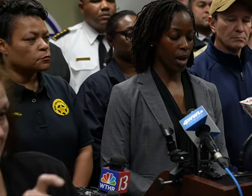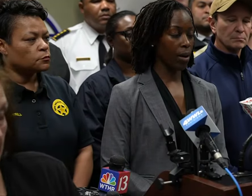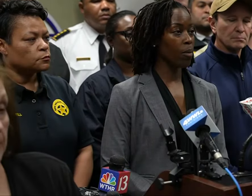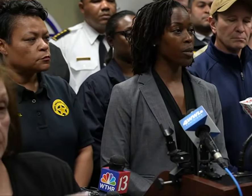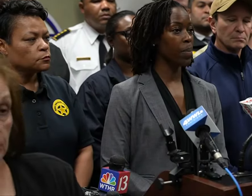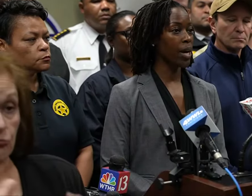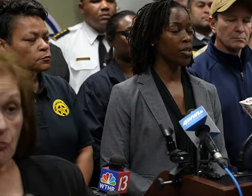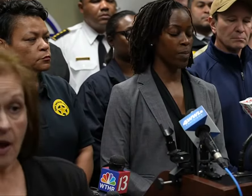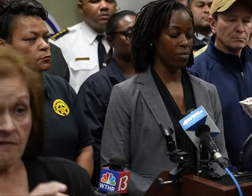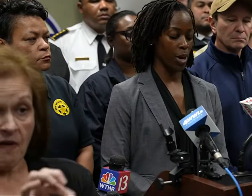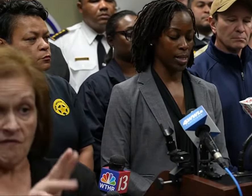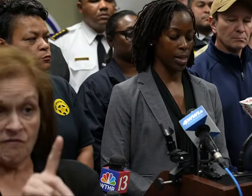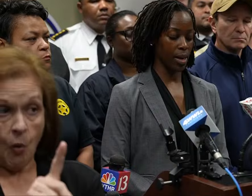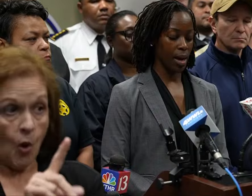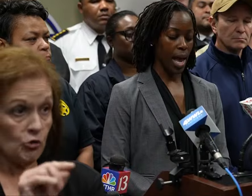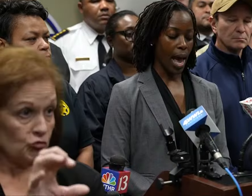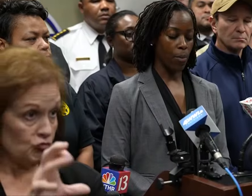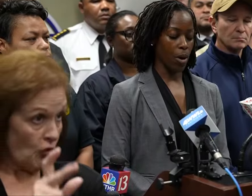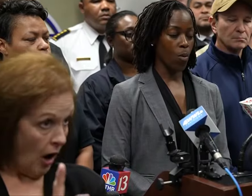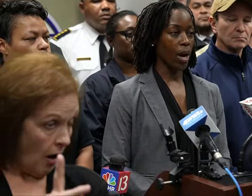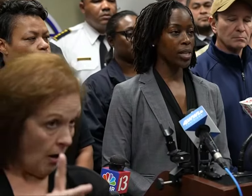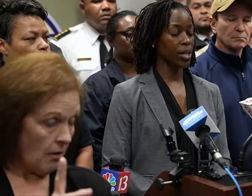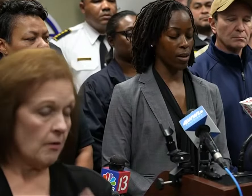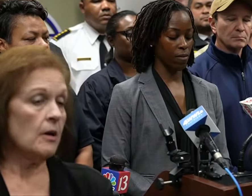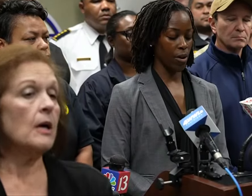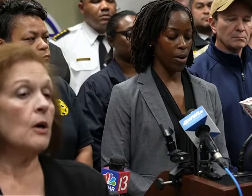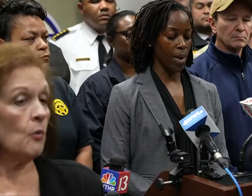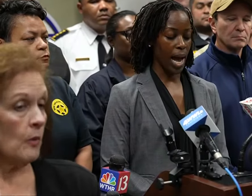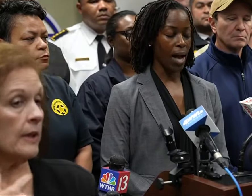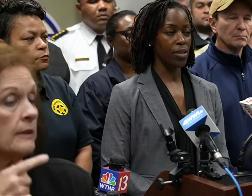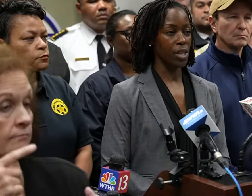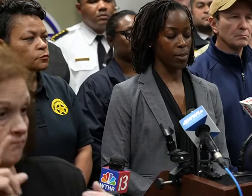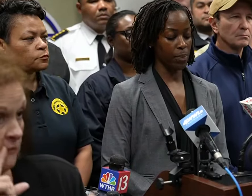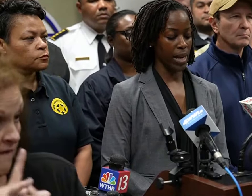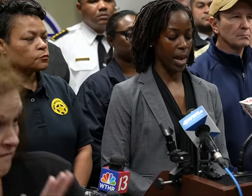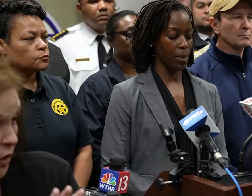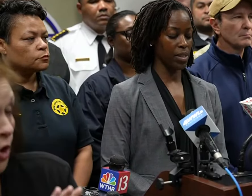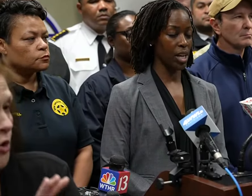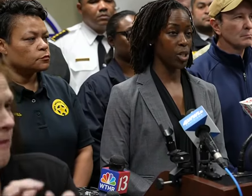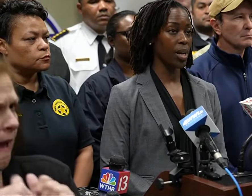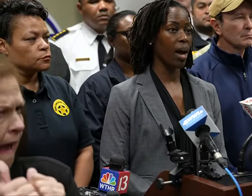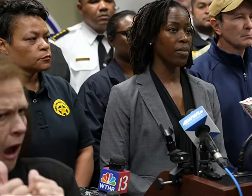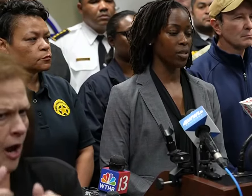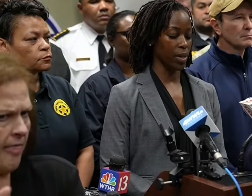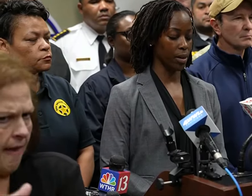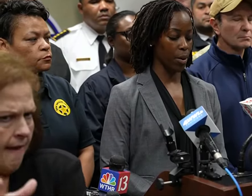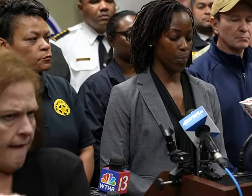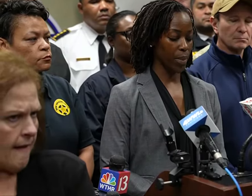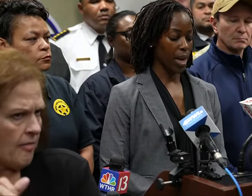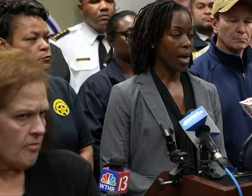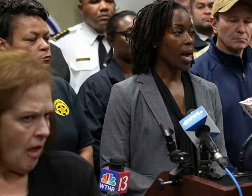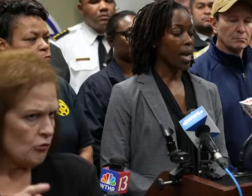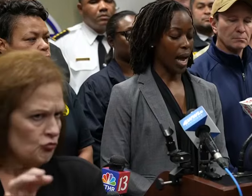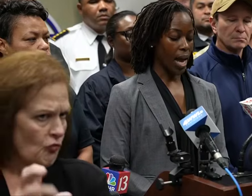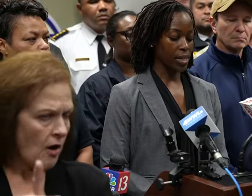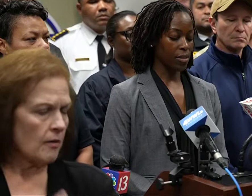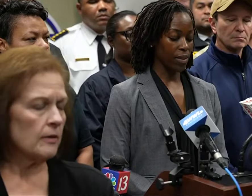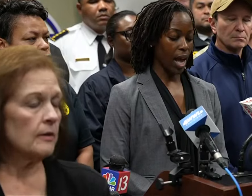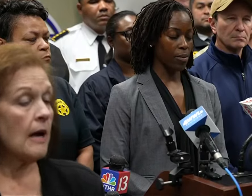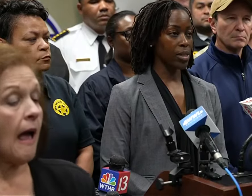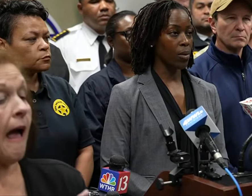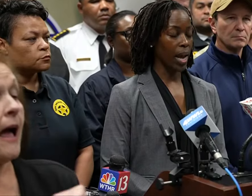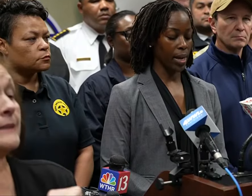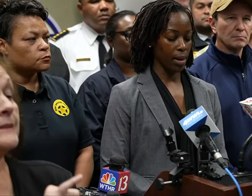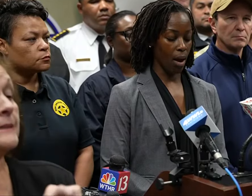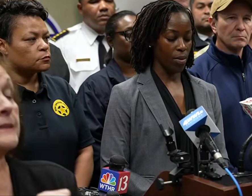pickup truck, which appears to be rented, and we are working to confirm how the subject came in possession of this vehicle. An ISIS